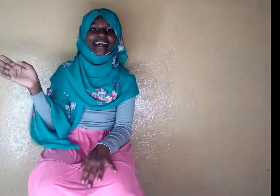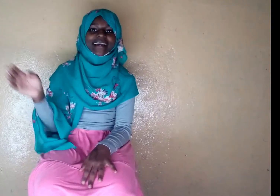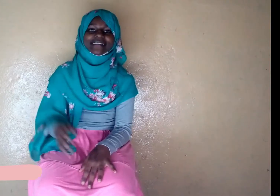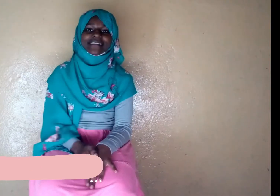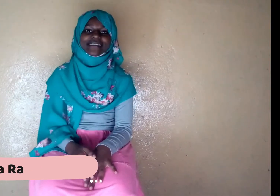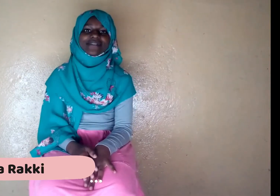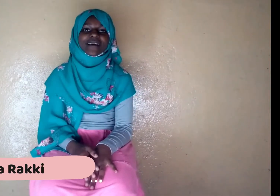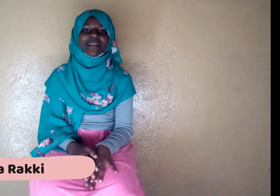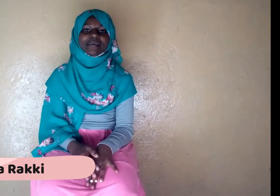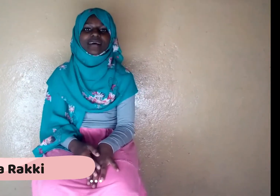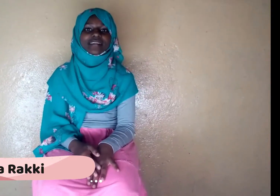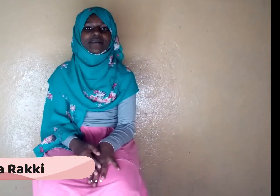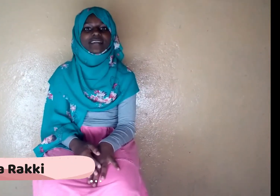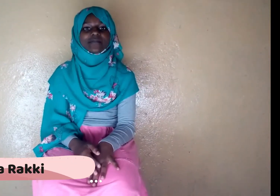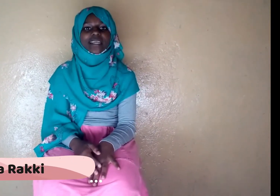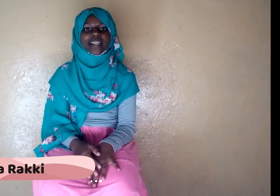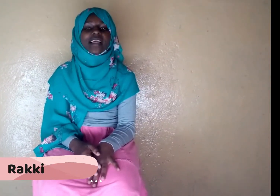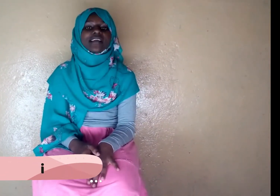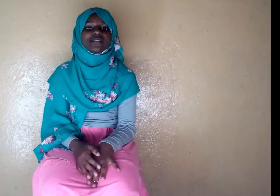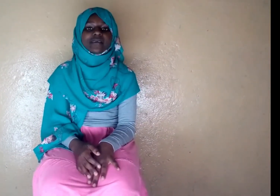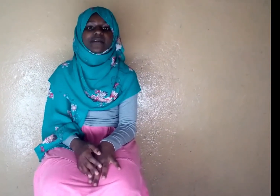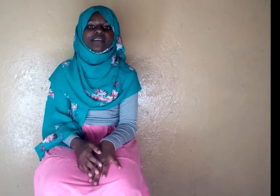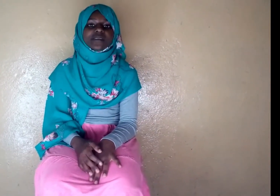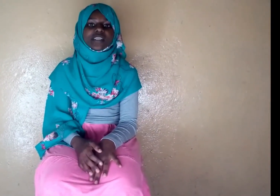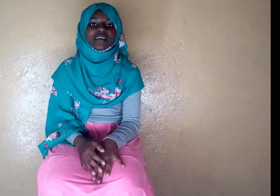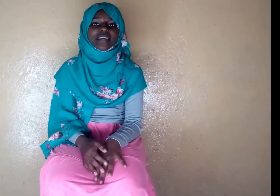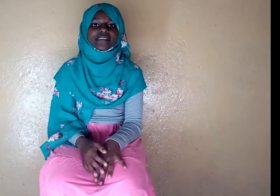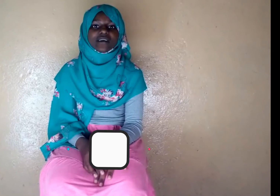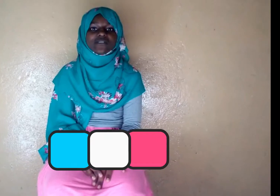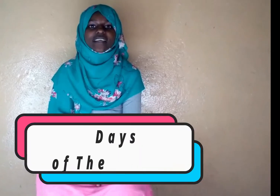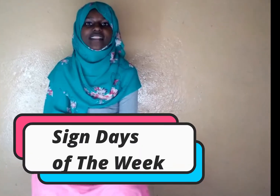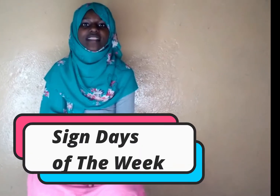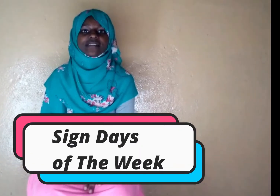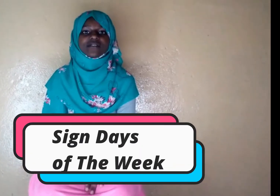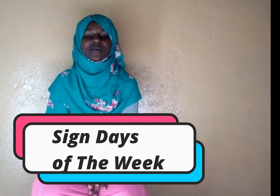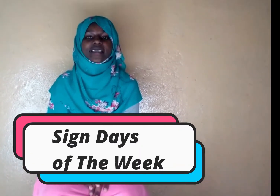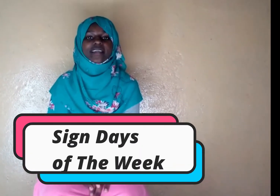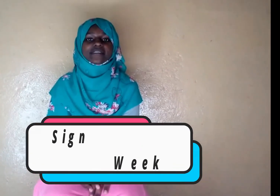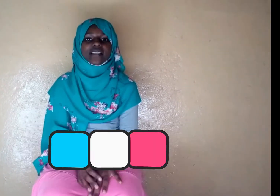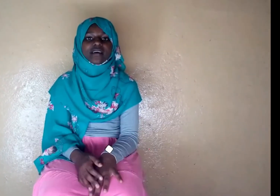Hi guys, it's Elsa. Welcome back to my YouTube channel. Today I'm going to be showing you guys how to sign the days of the week in sign